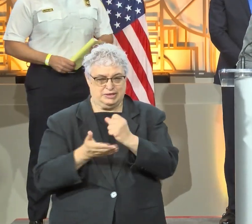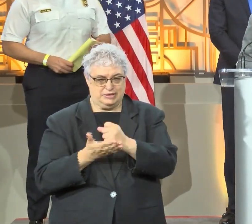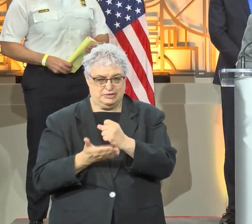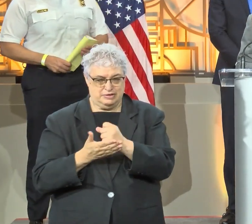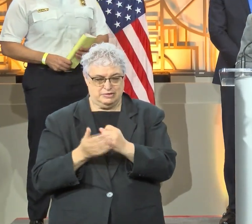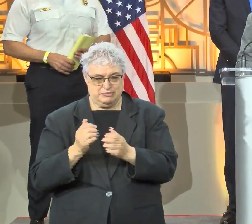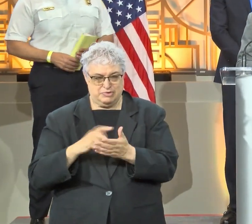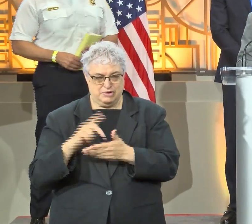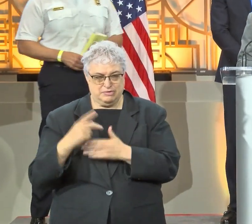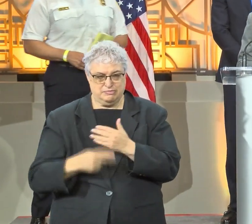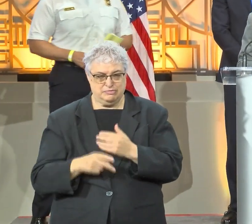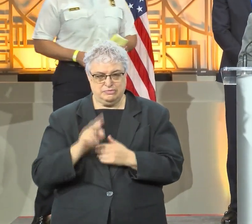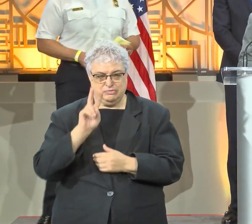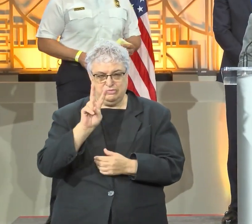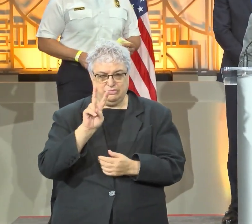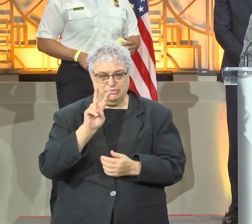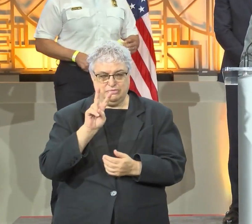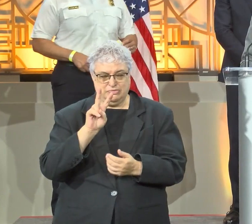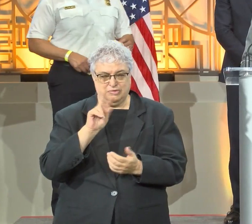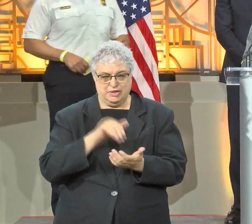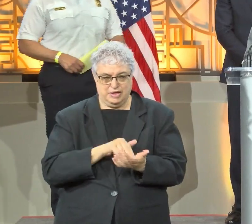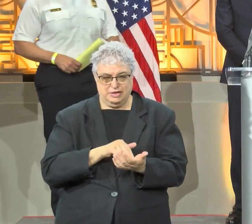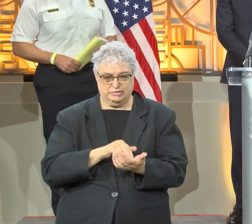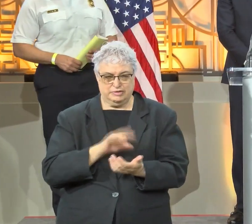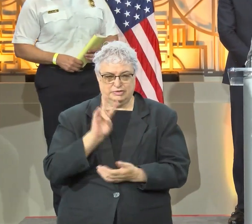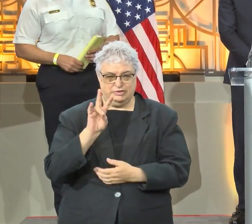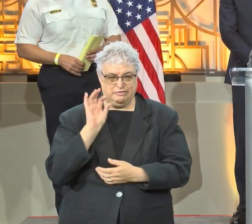today, more than 2,700